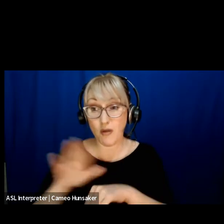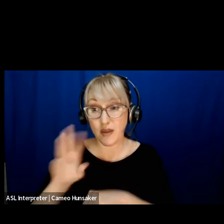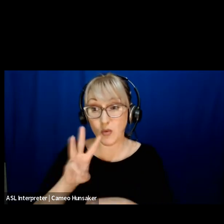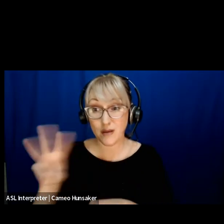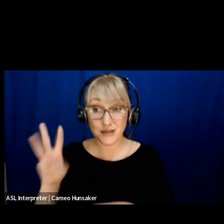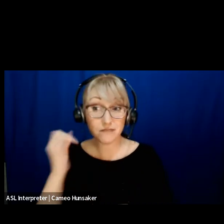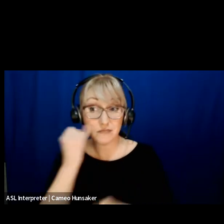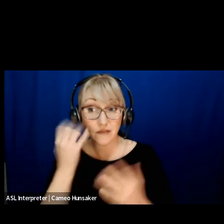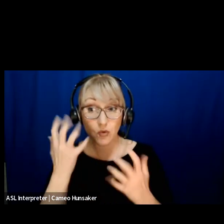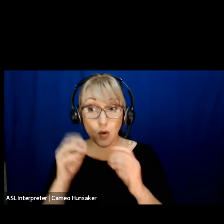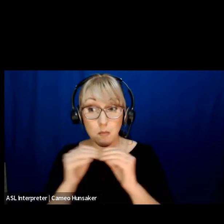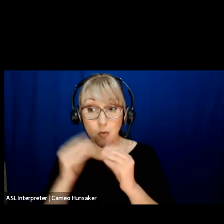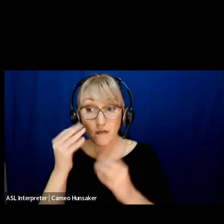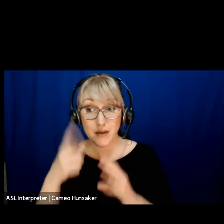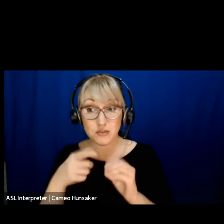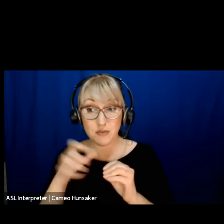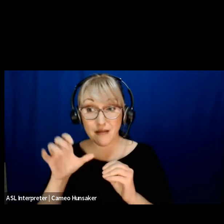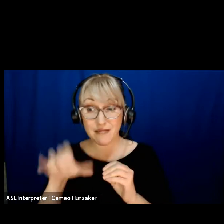to share.